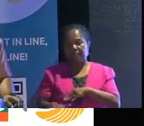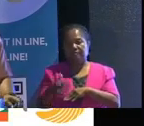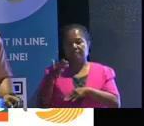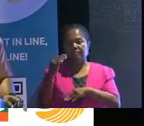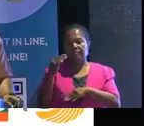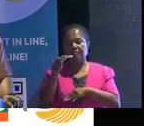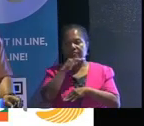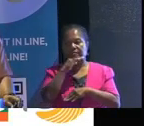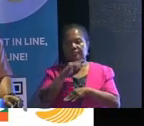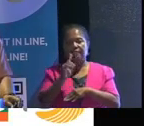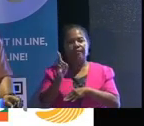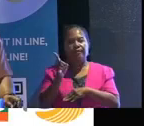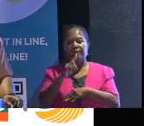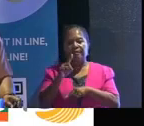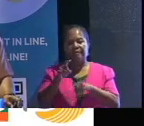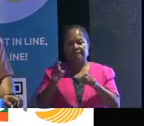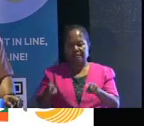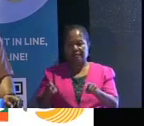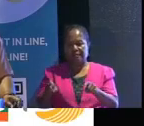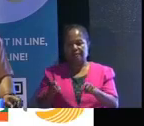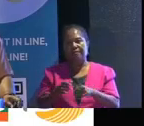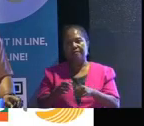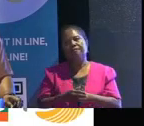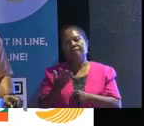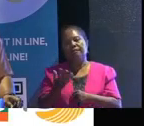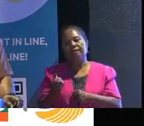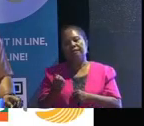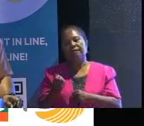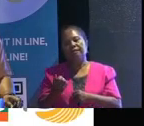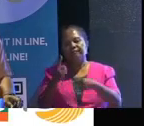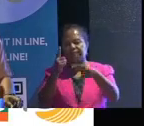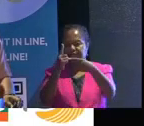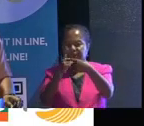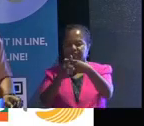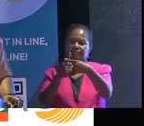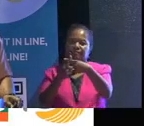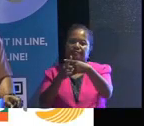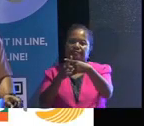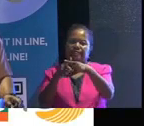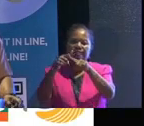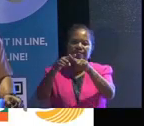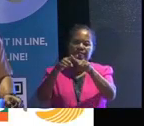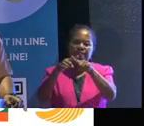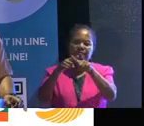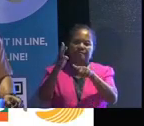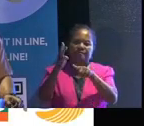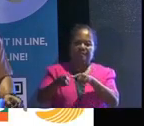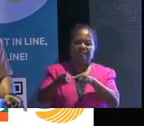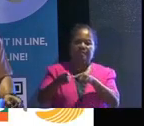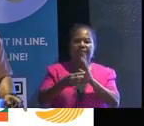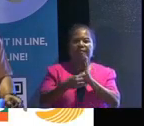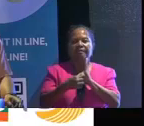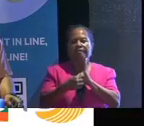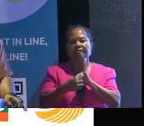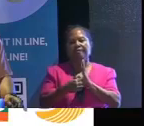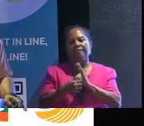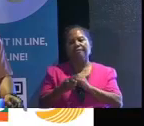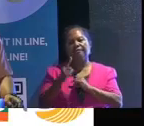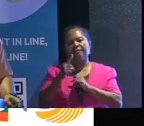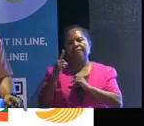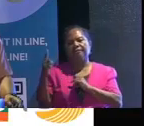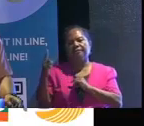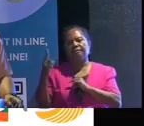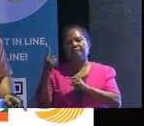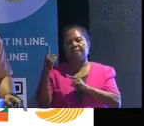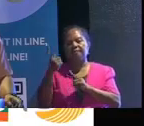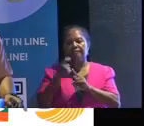kina. Whatever is remaining, you multiply it by 30 toya for each 1 kina,